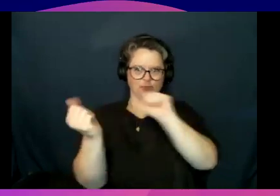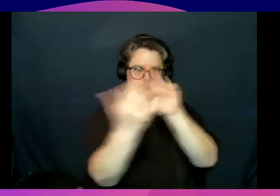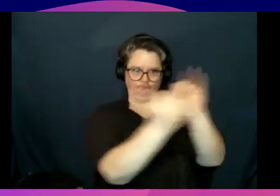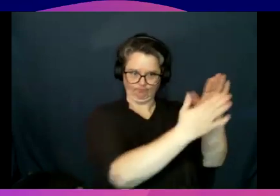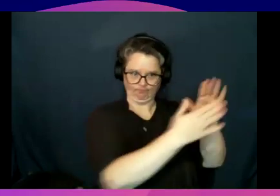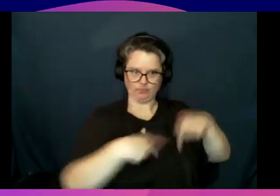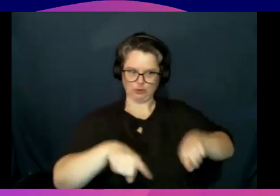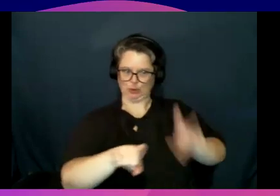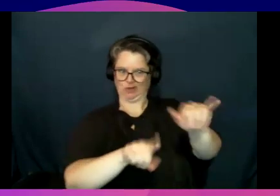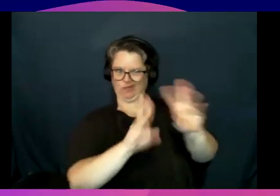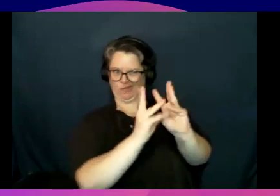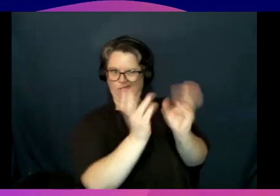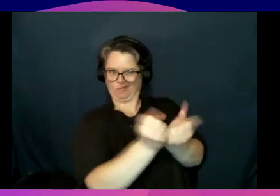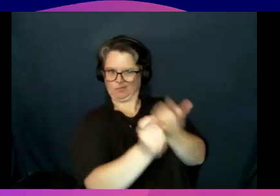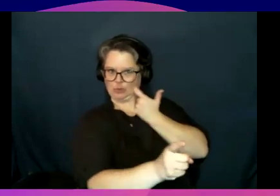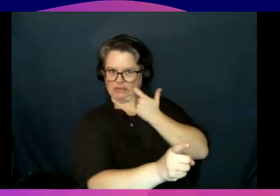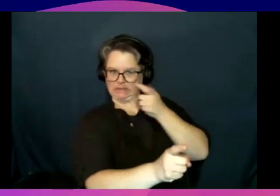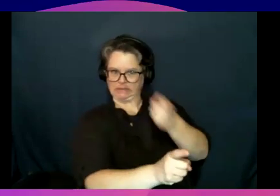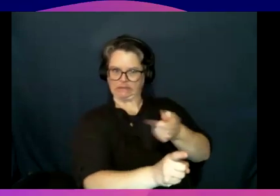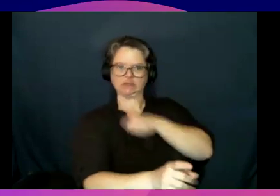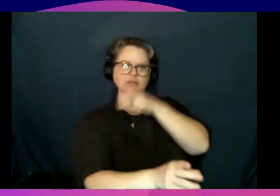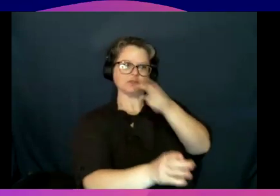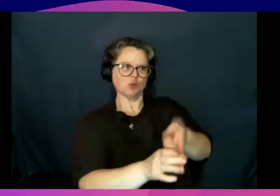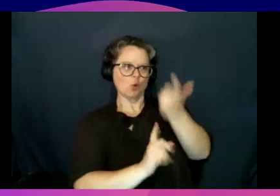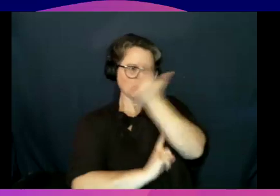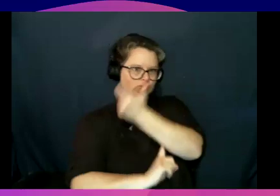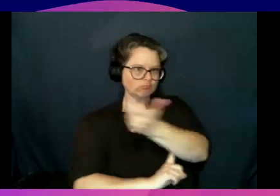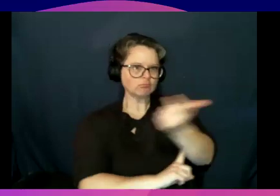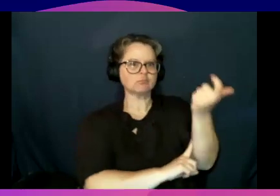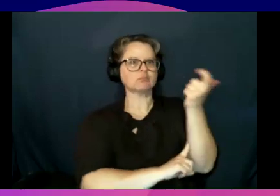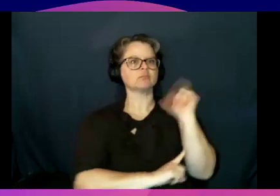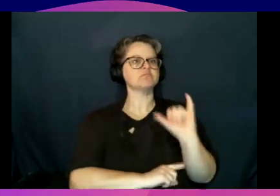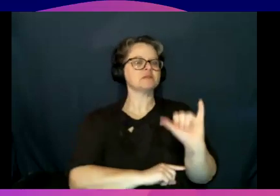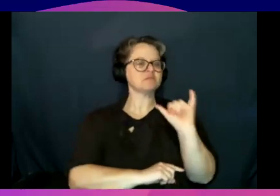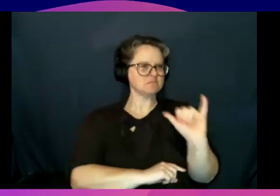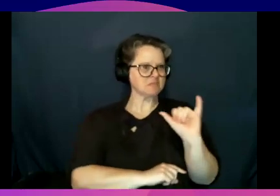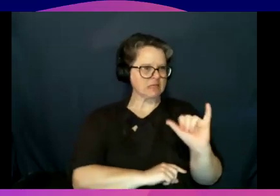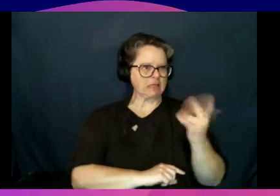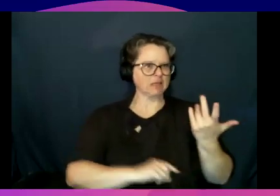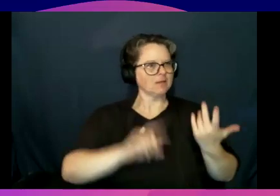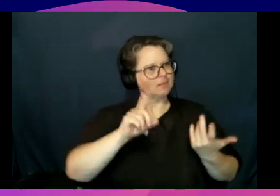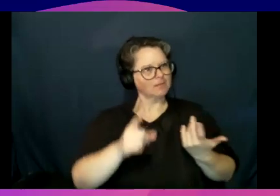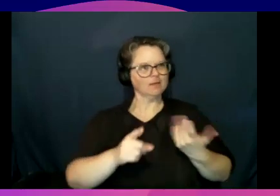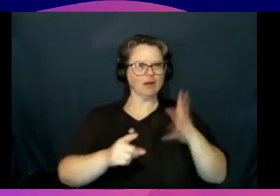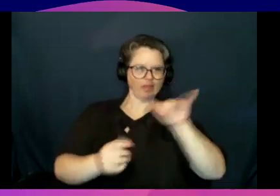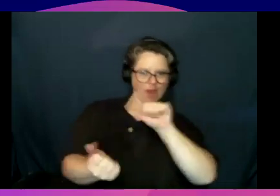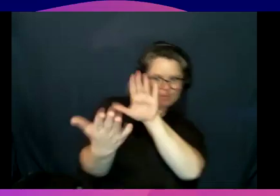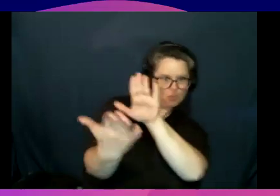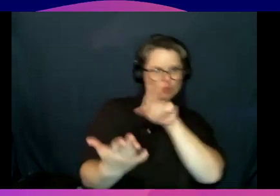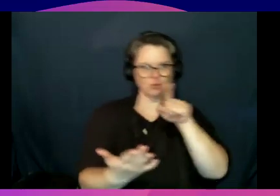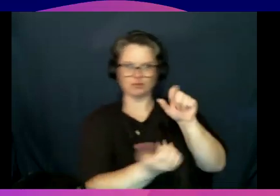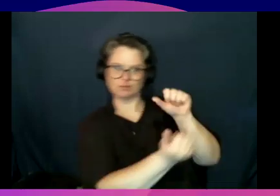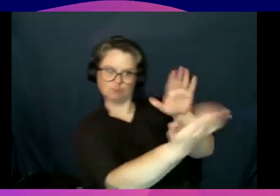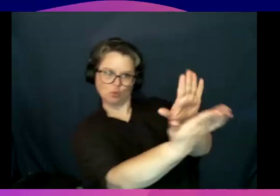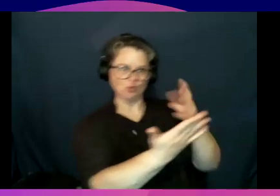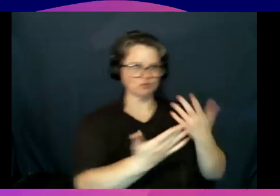to kind of support and facilitate lots of different types of debriefing within our organizations, because of course there's peer-to-peer, just sitting